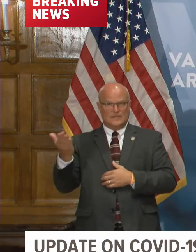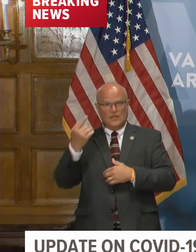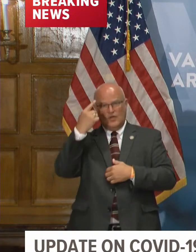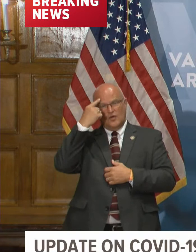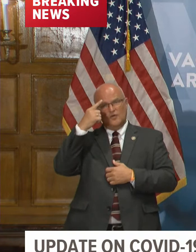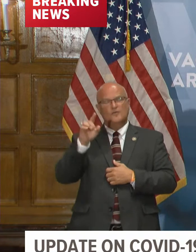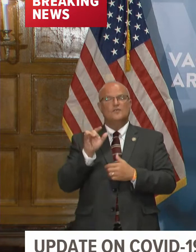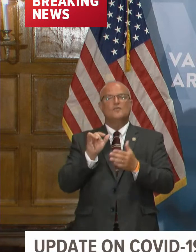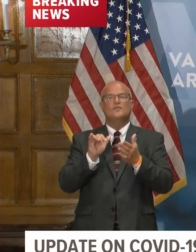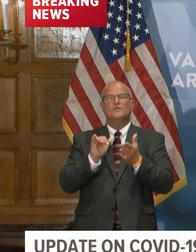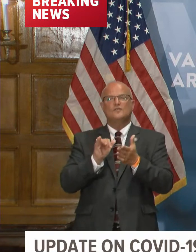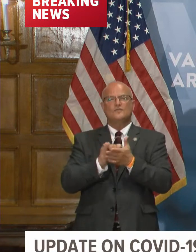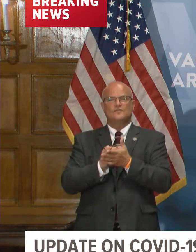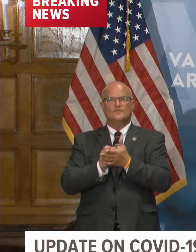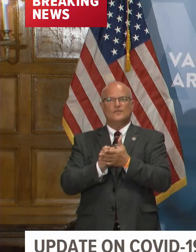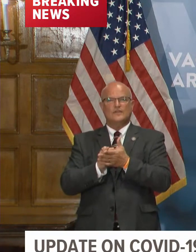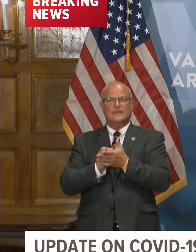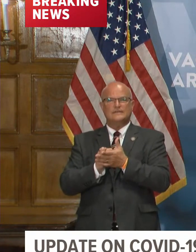on the